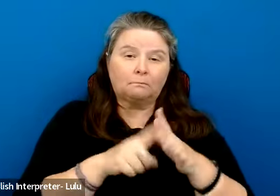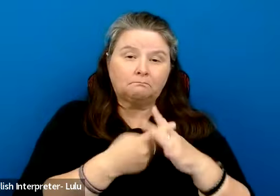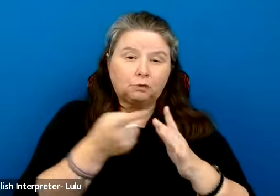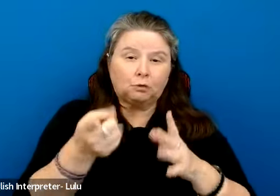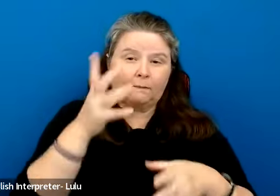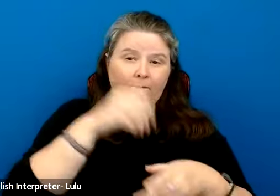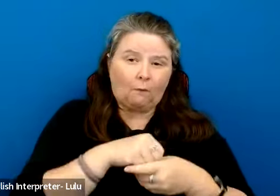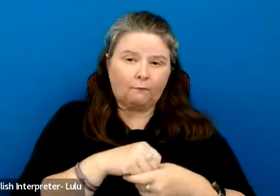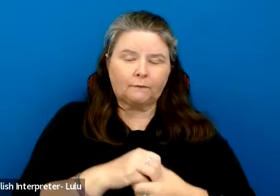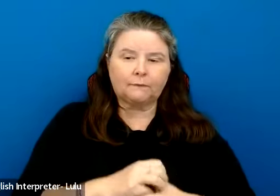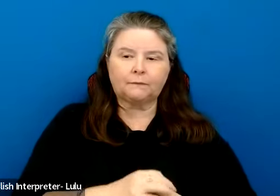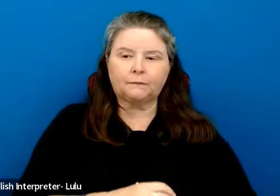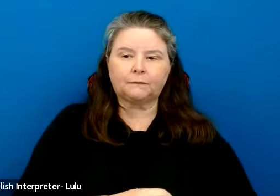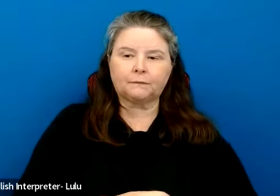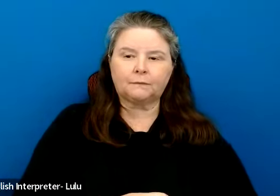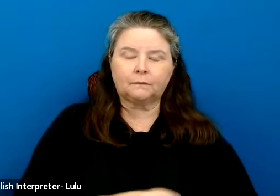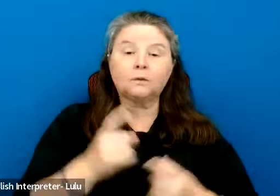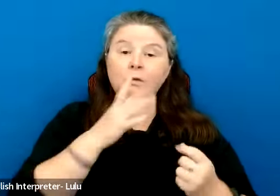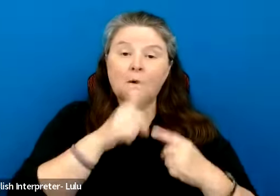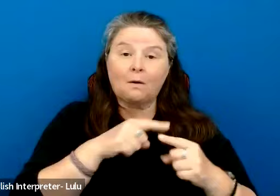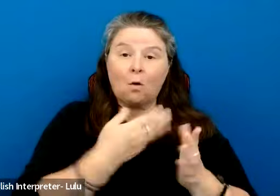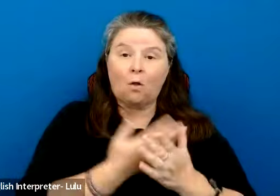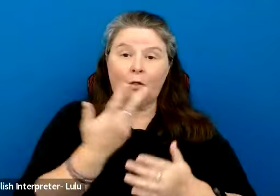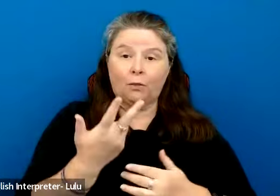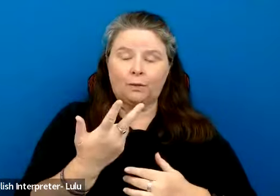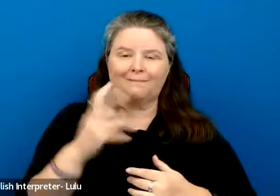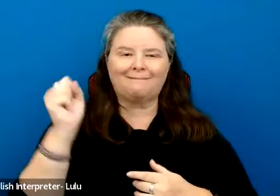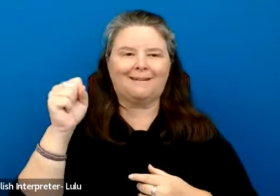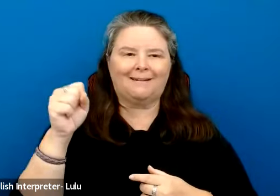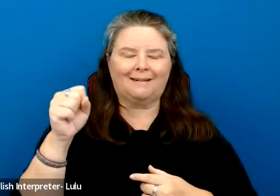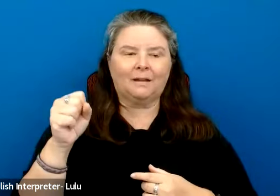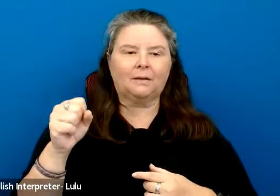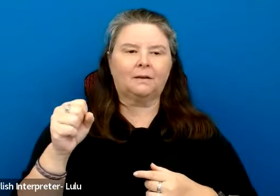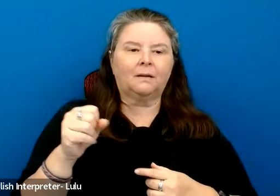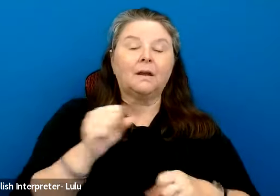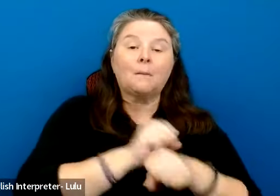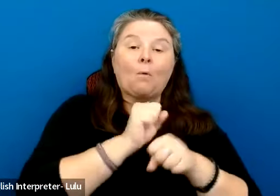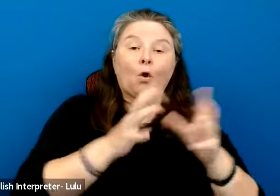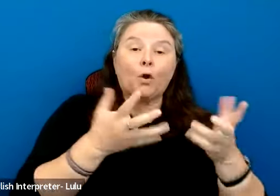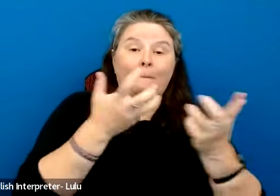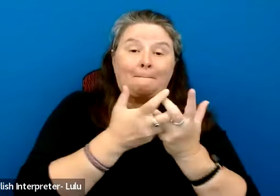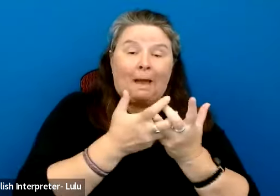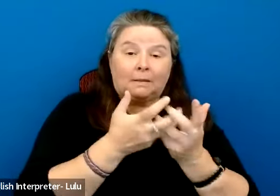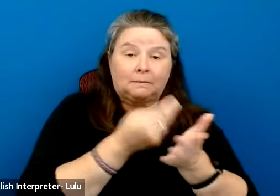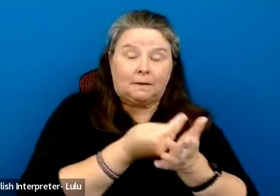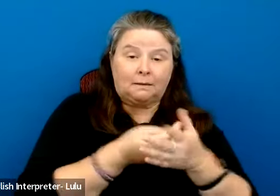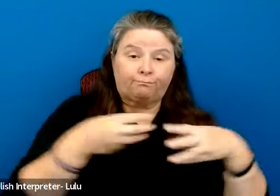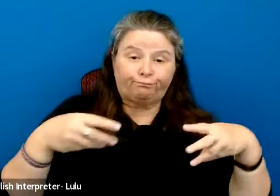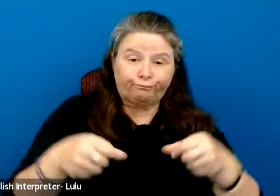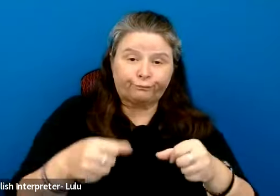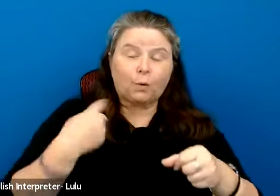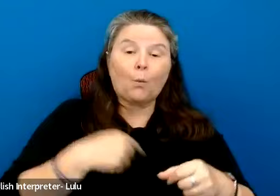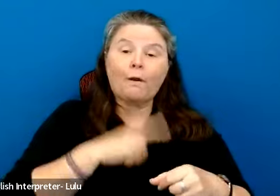been involved in. You can talk about all three if you'd like. Yeah, so employer matching, we